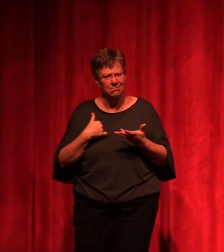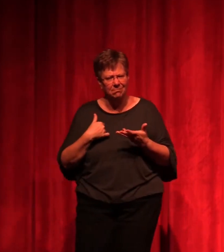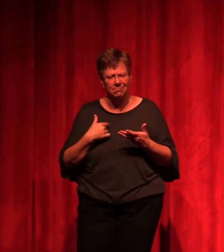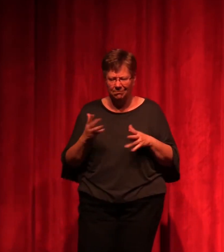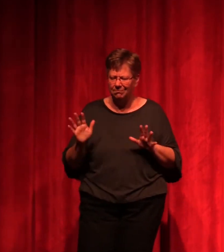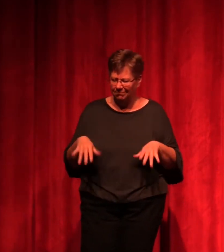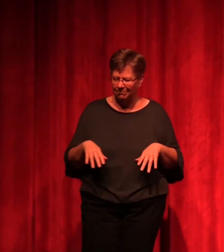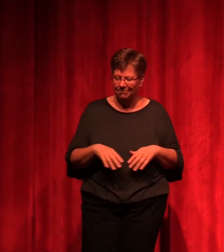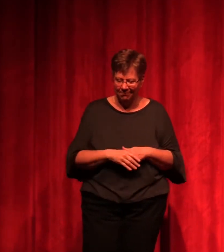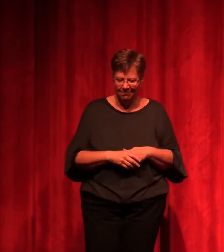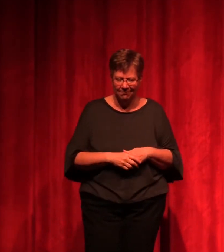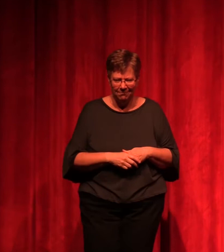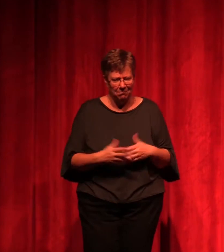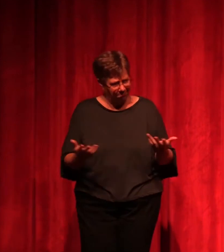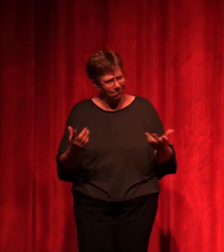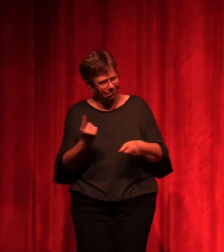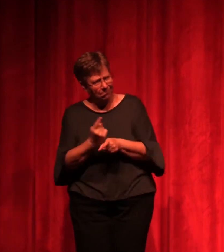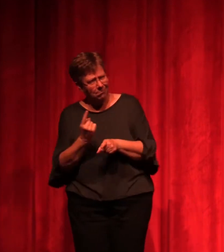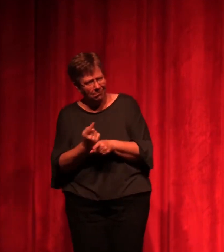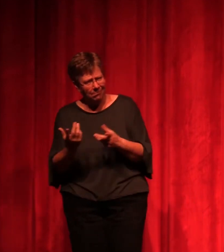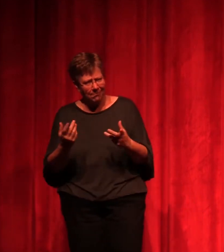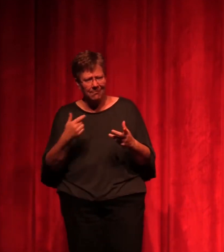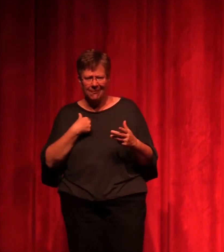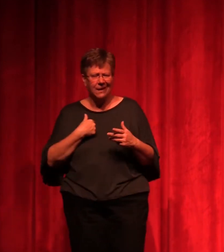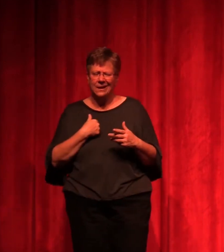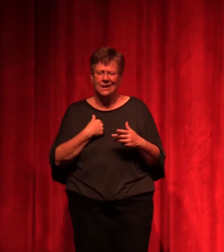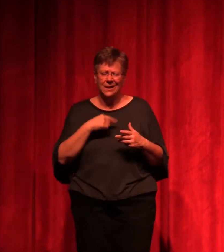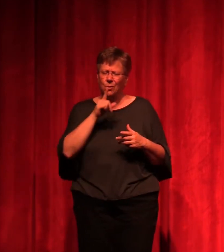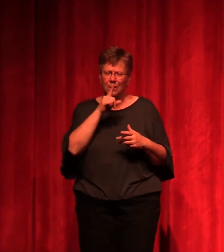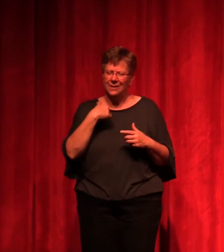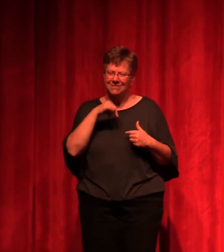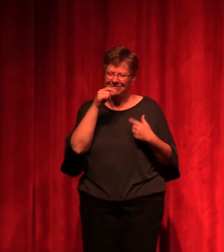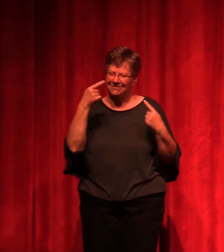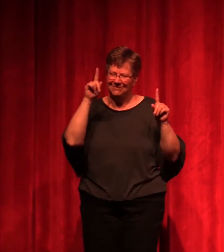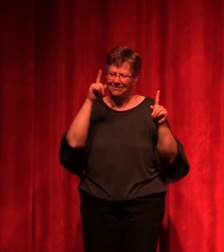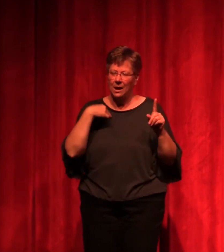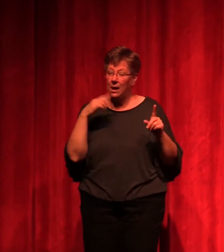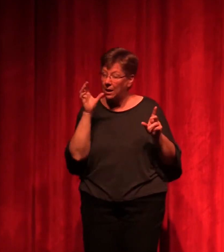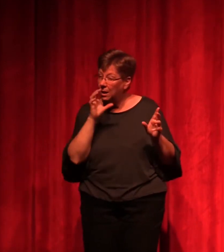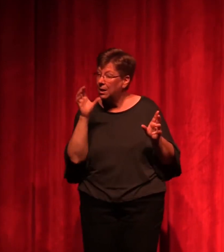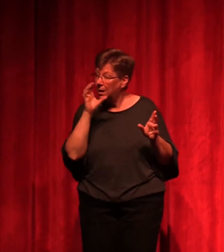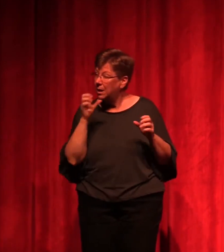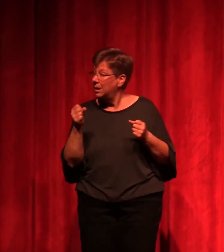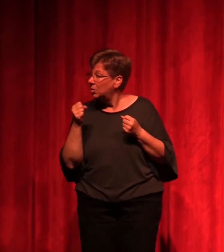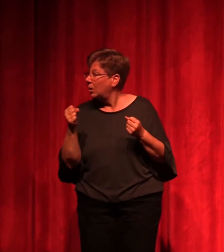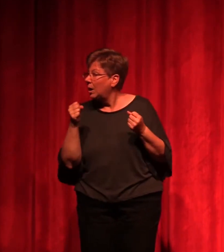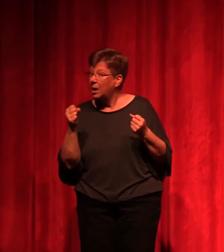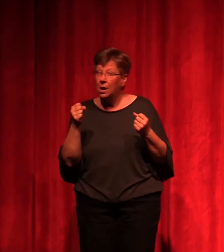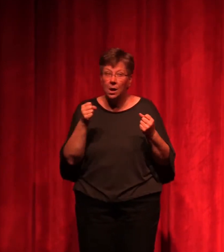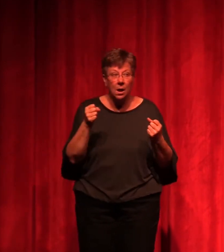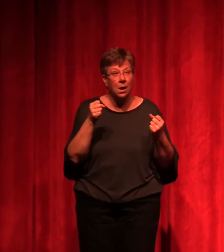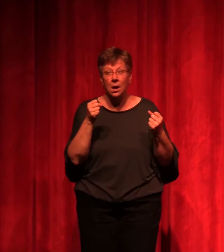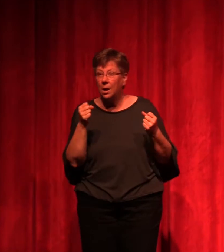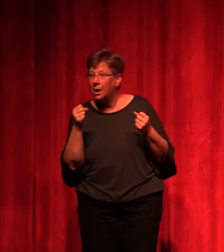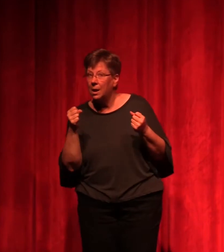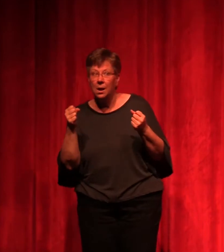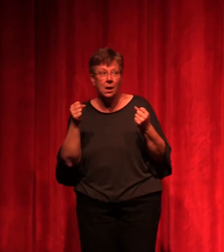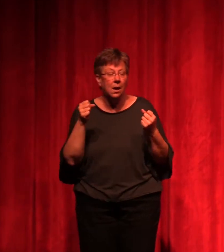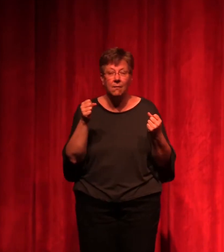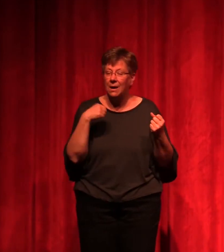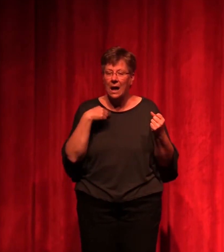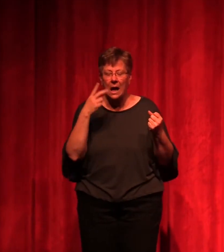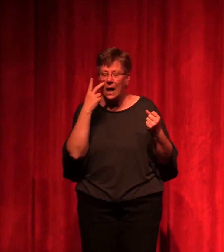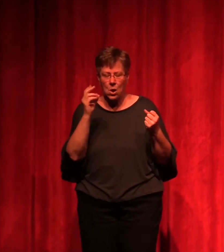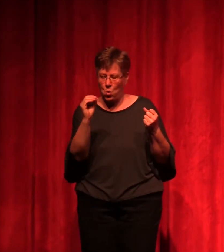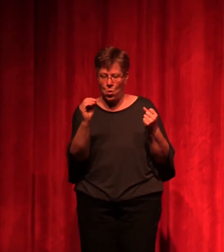And didn't go very well. It was a weekday, and I knew it was a weekday, and most people weren't around, and I would